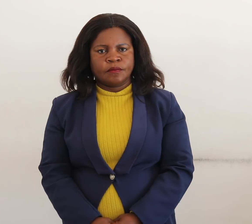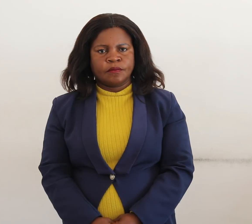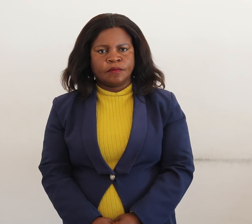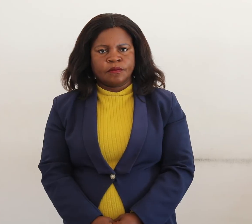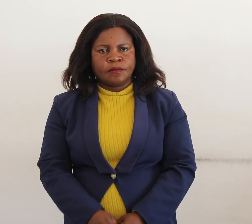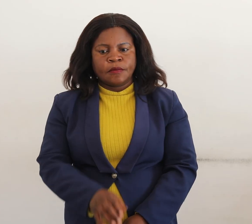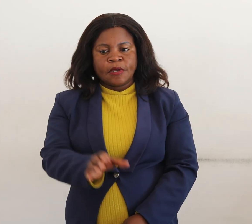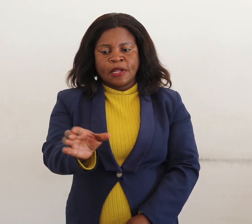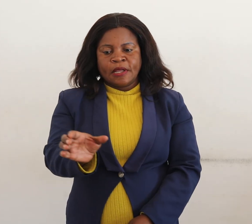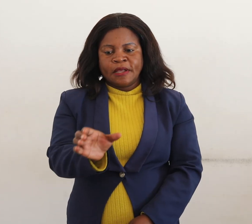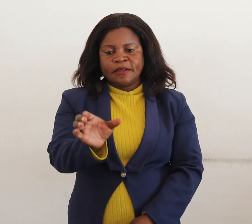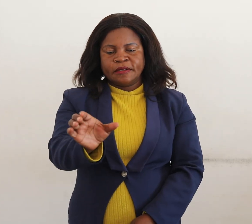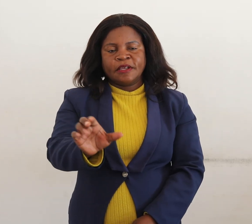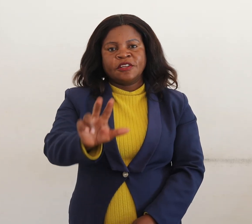Section 36A.